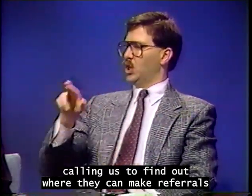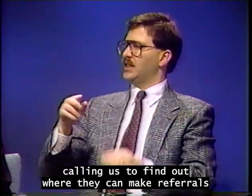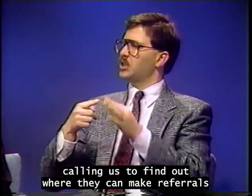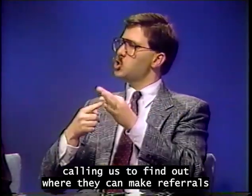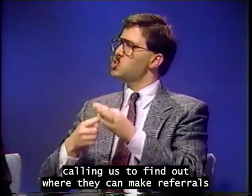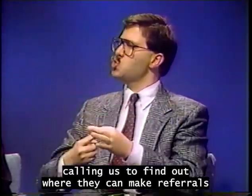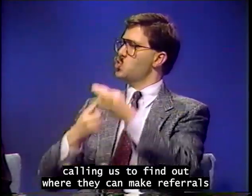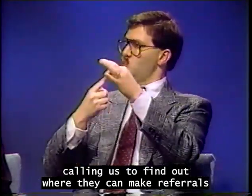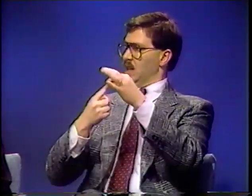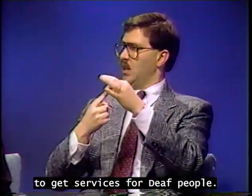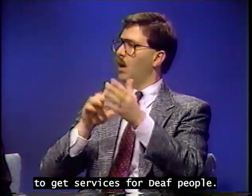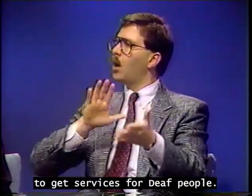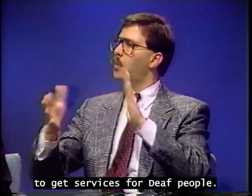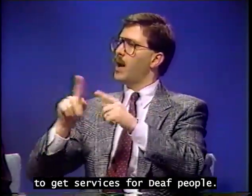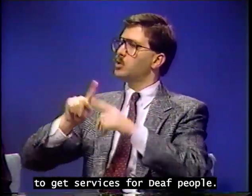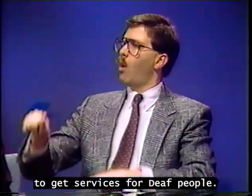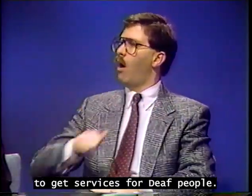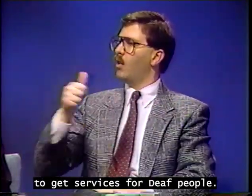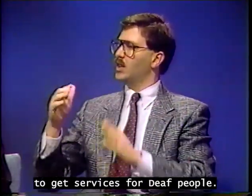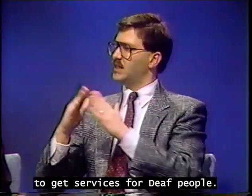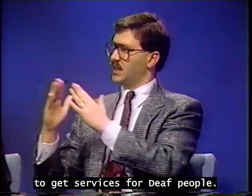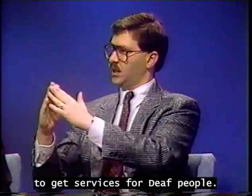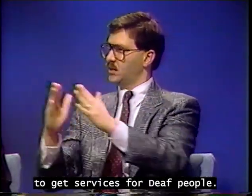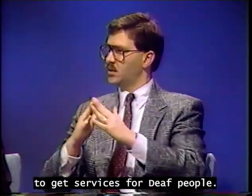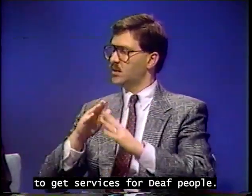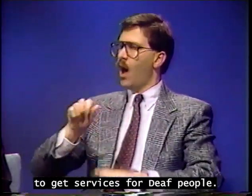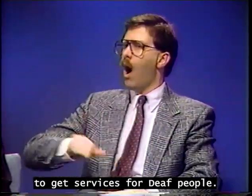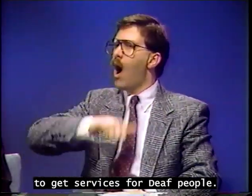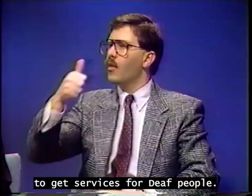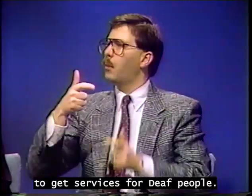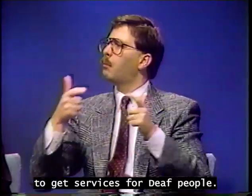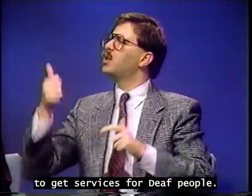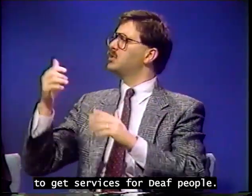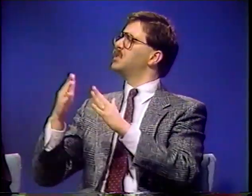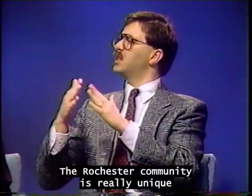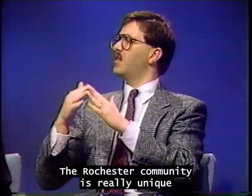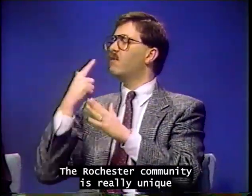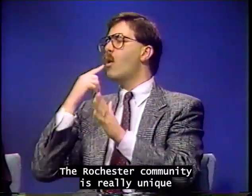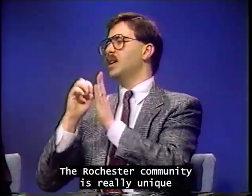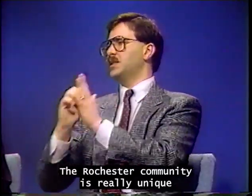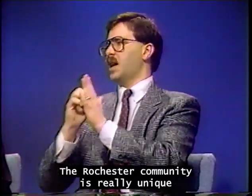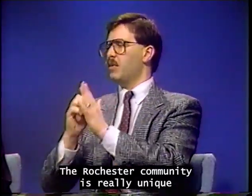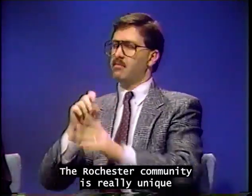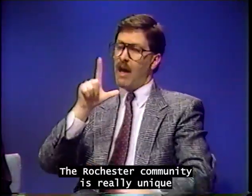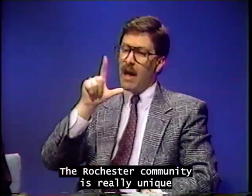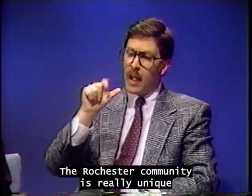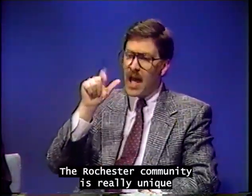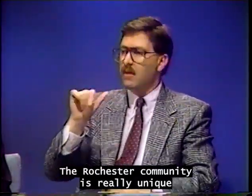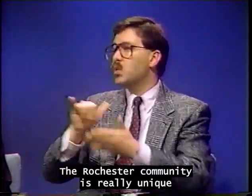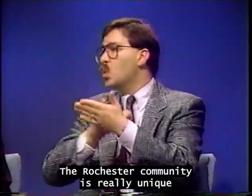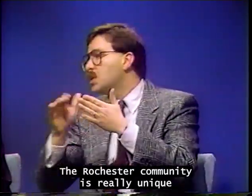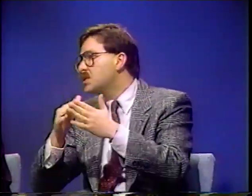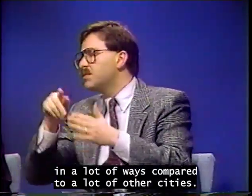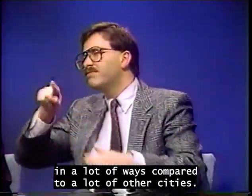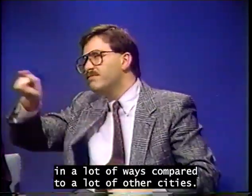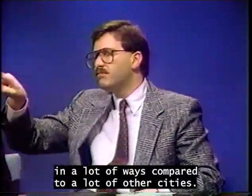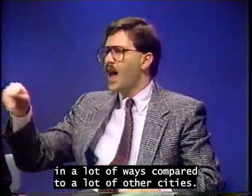where they can make referrals to get services for deaf people. The Rochester community is really unique in a lot of